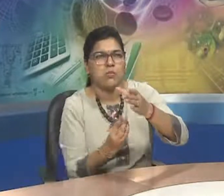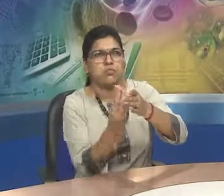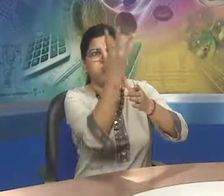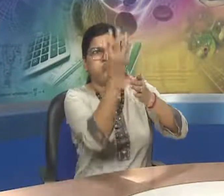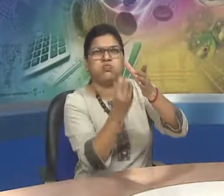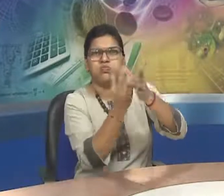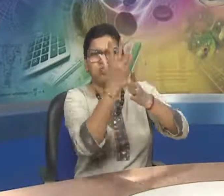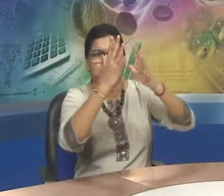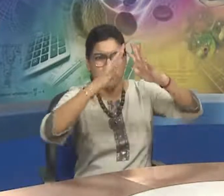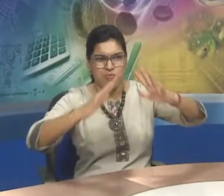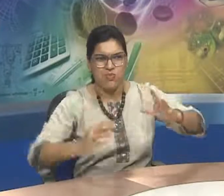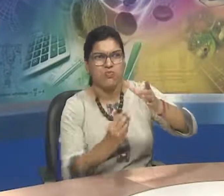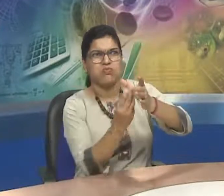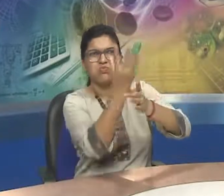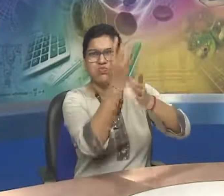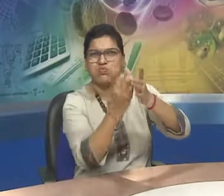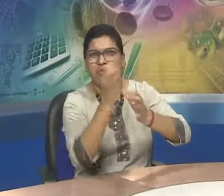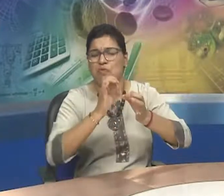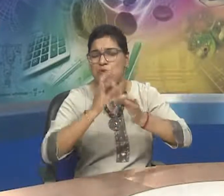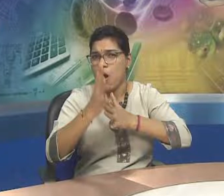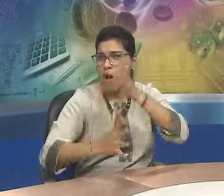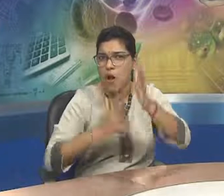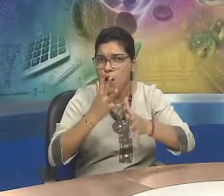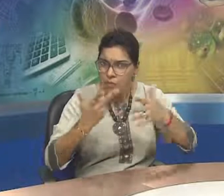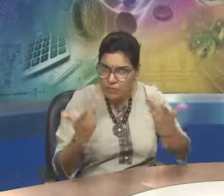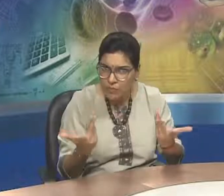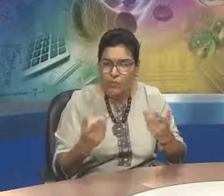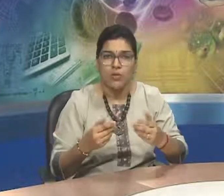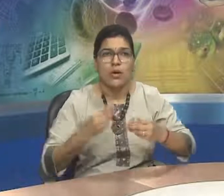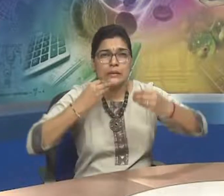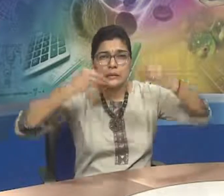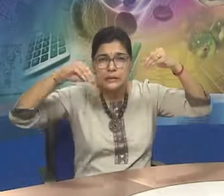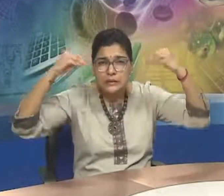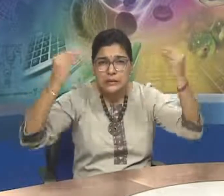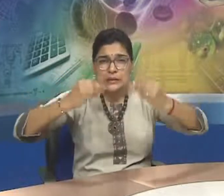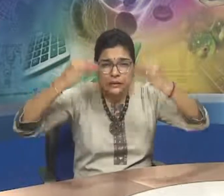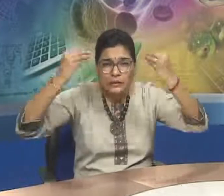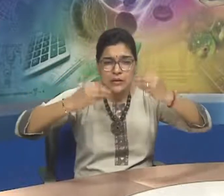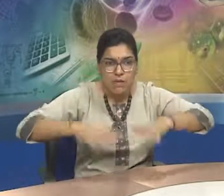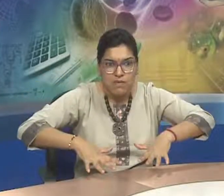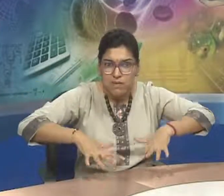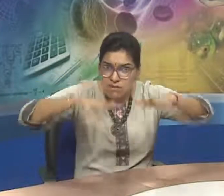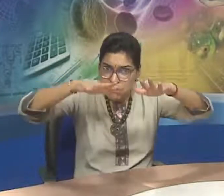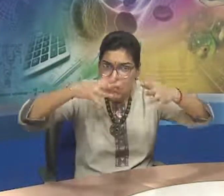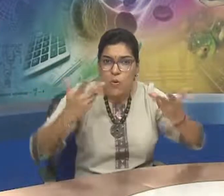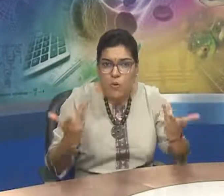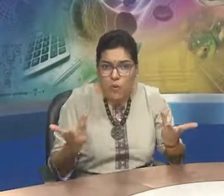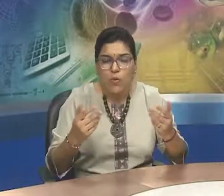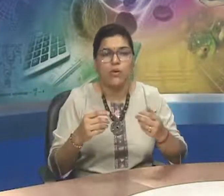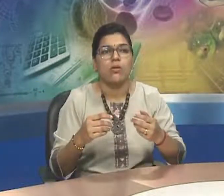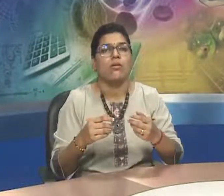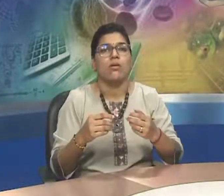which occur in the environment. For example, volcanoes, sometimes there is